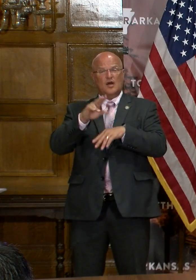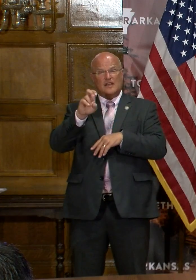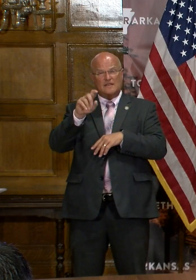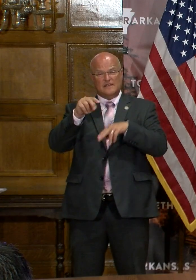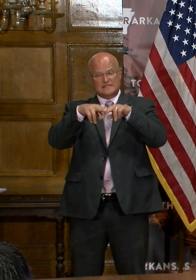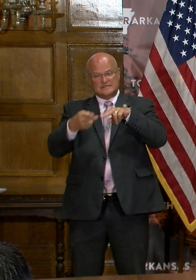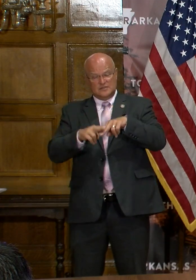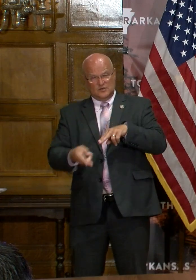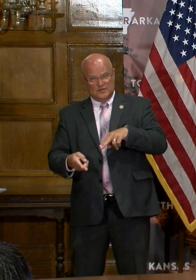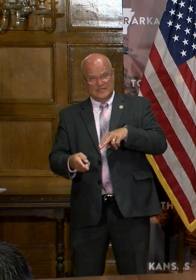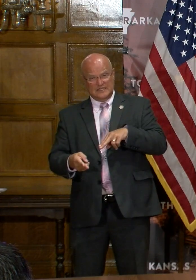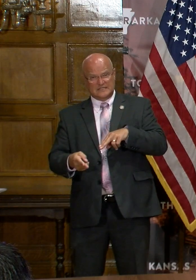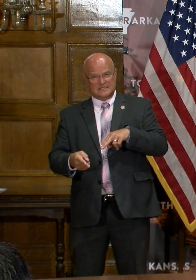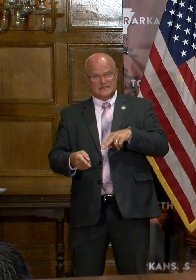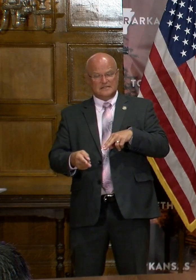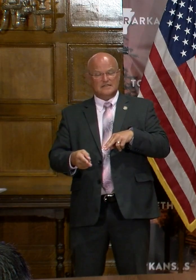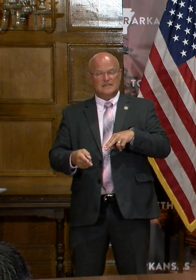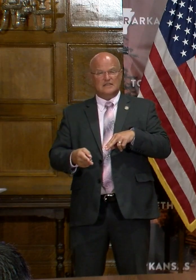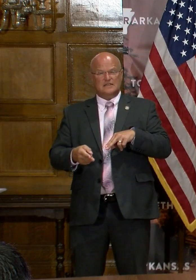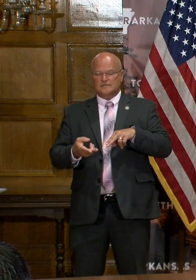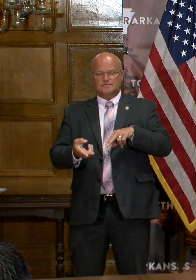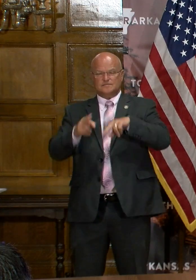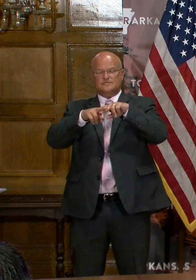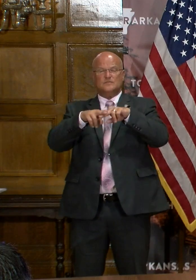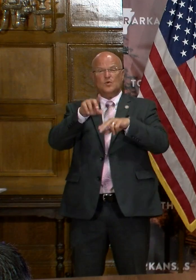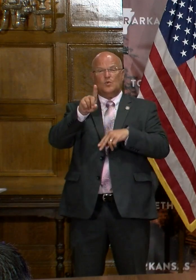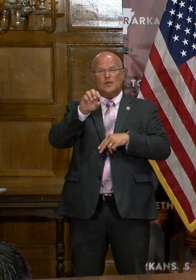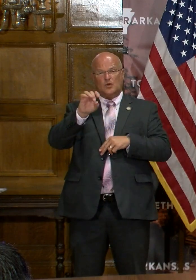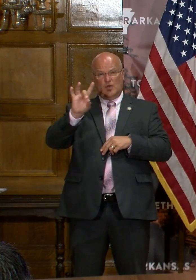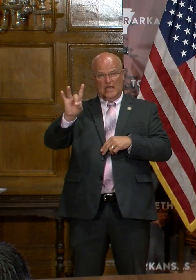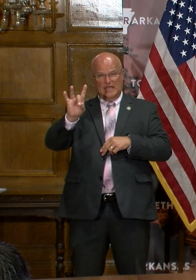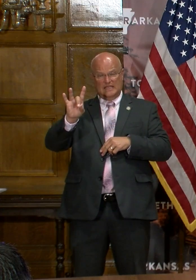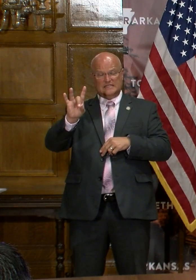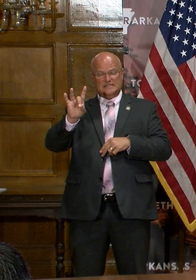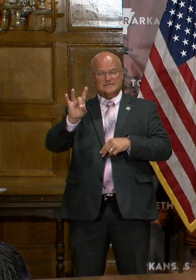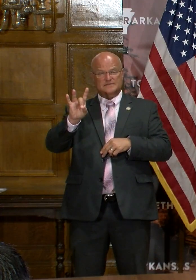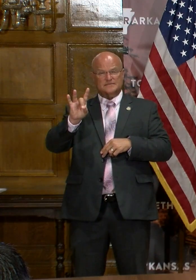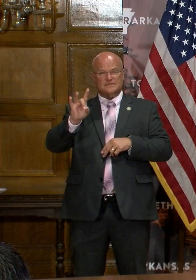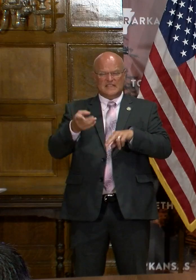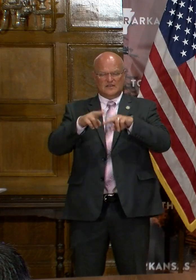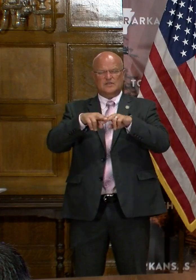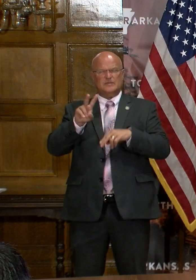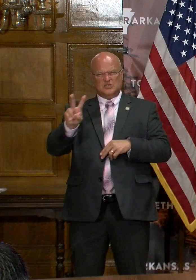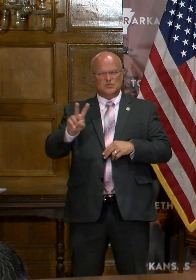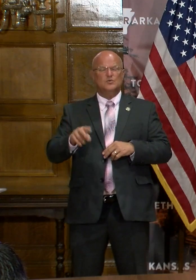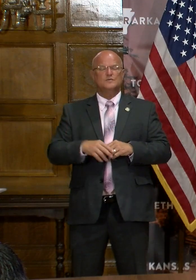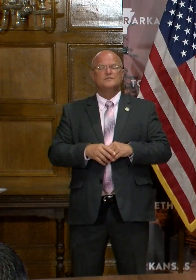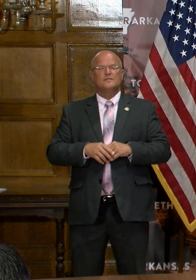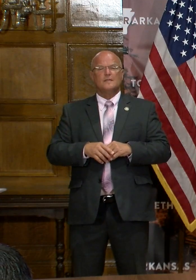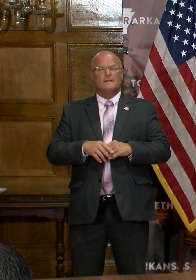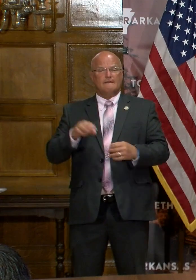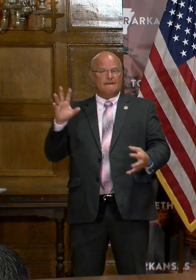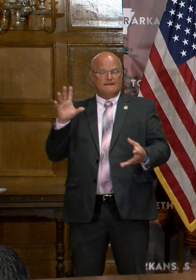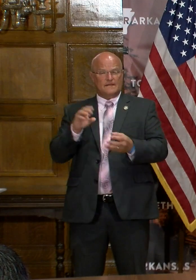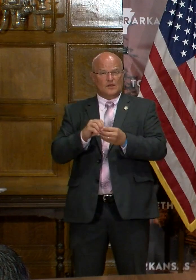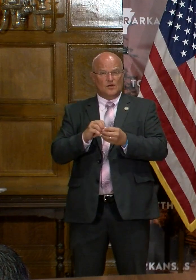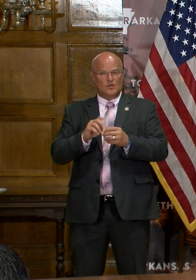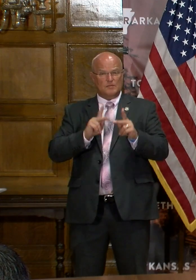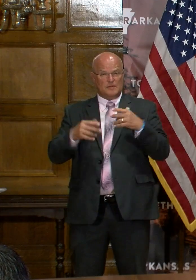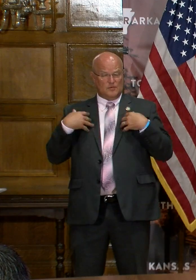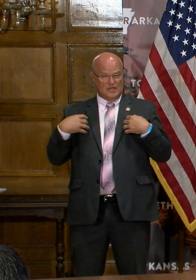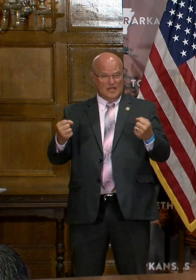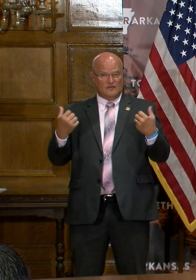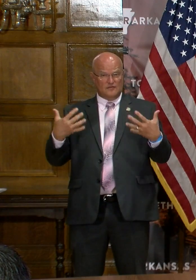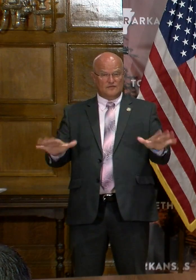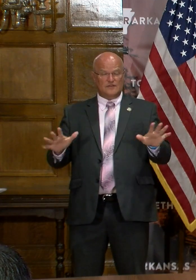have decreased to 108. Have increased to 108, an increase of 2. Total number of Arkansans that have